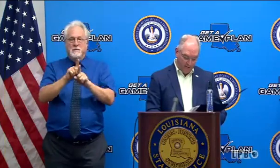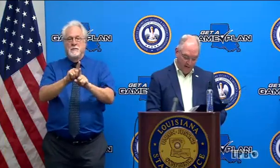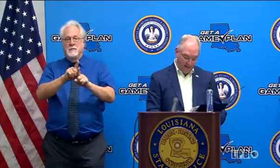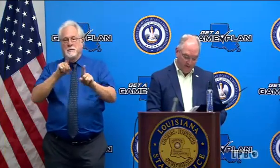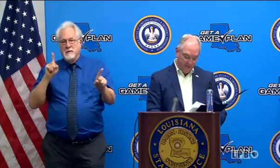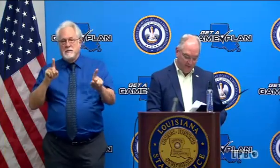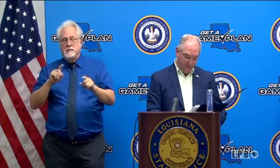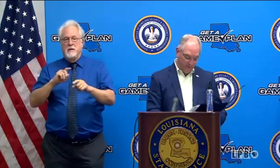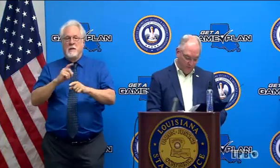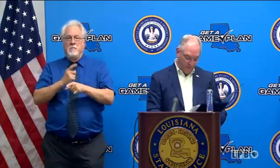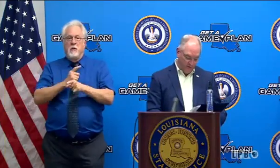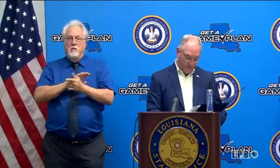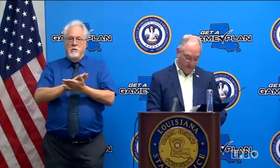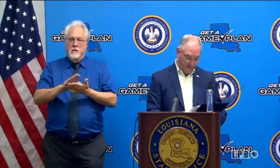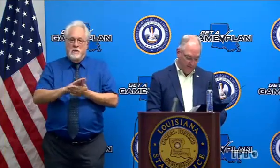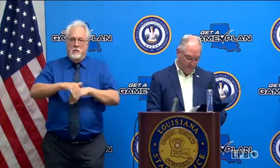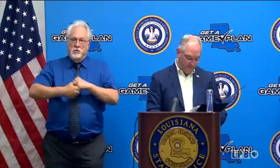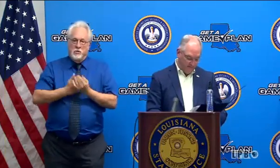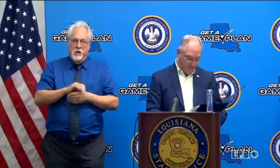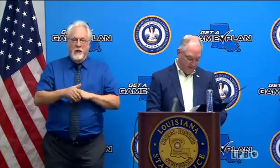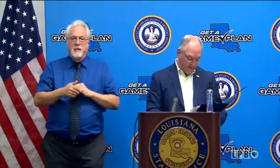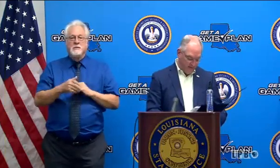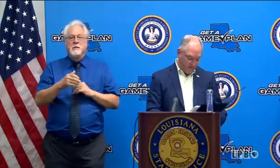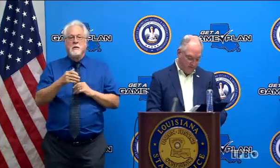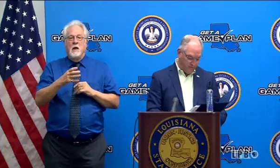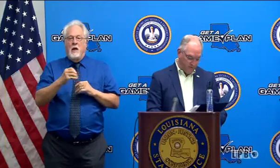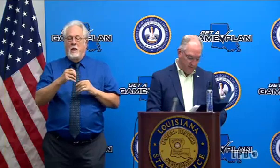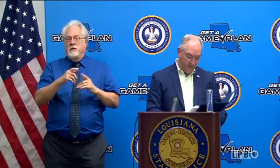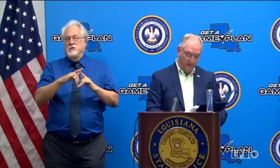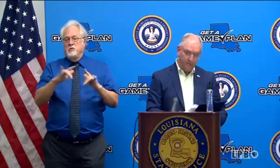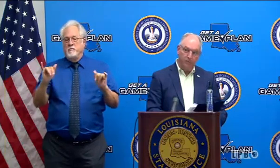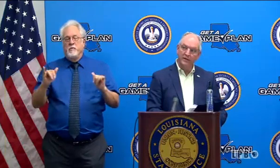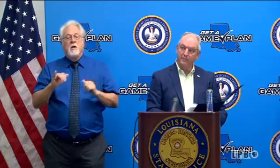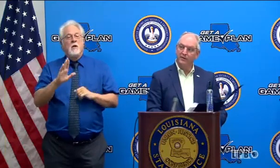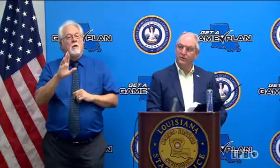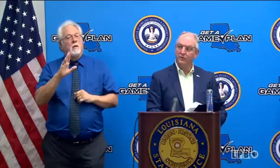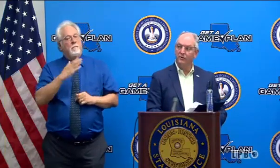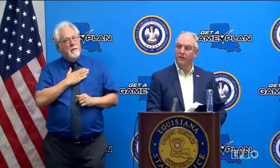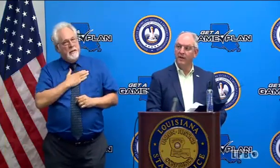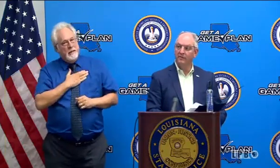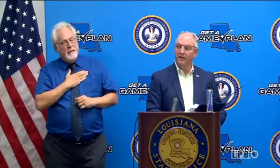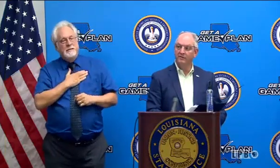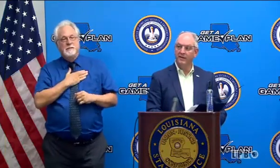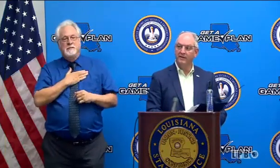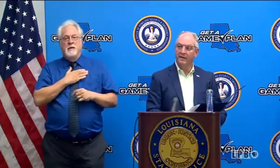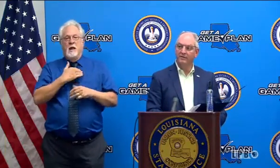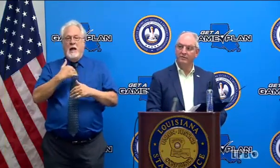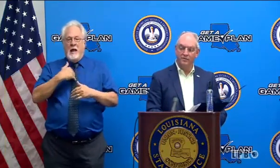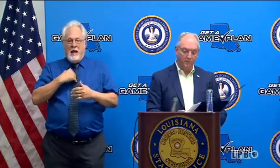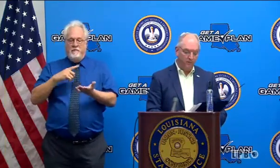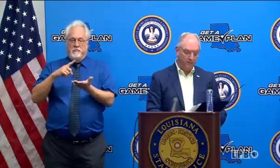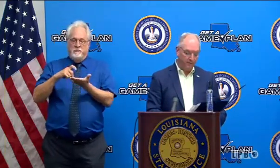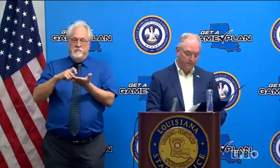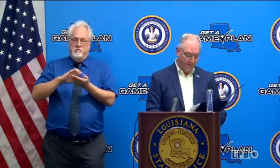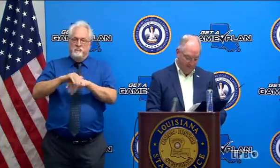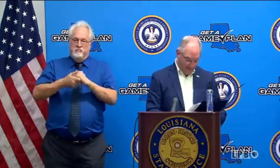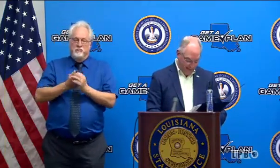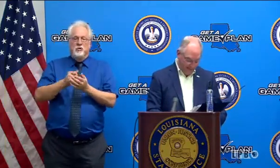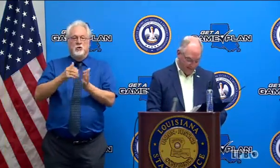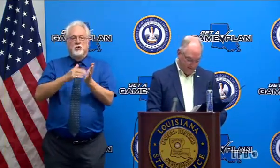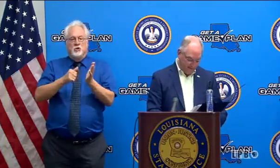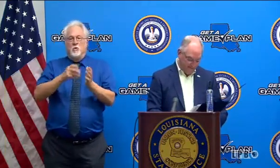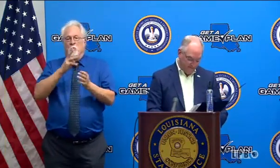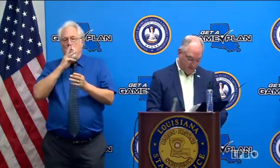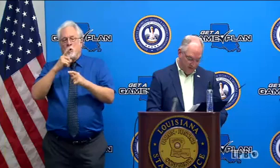distancing, proper hygiene with washing your hands, and so forth. So please make sure you do have hand sanitizer, soap and water,